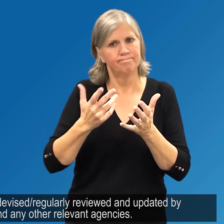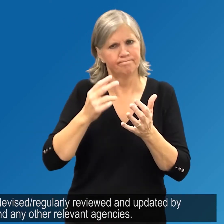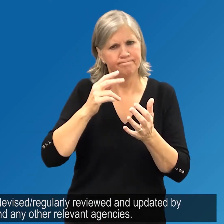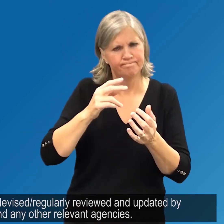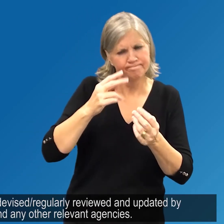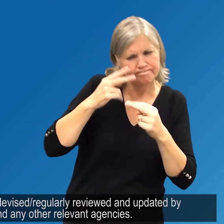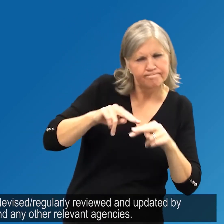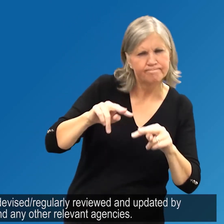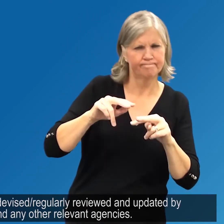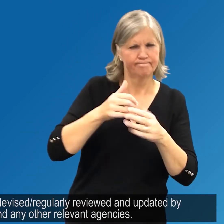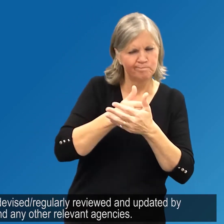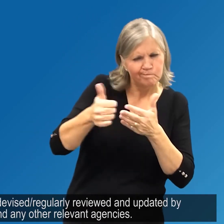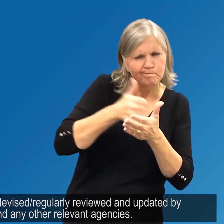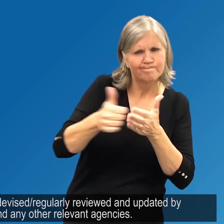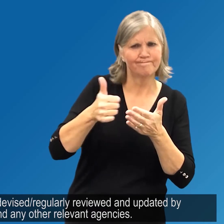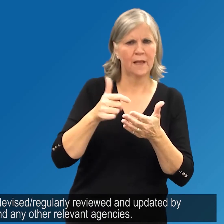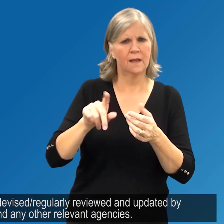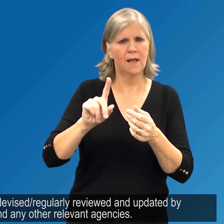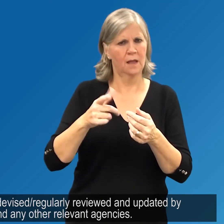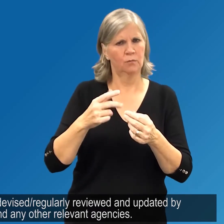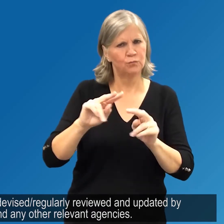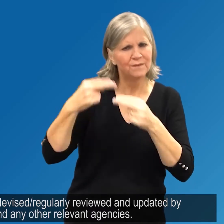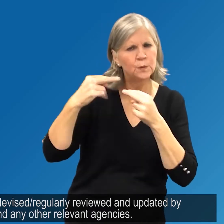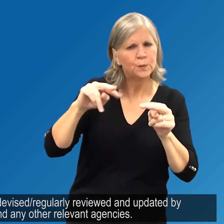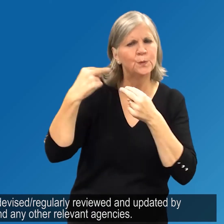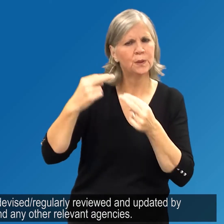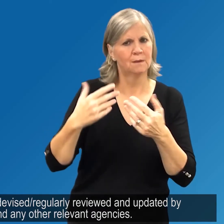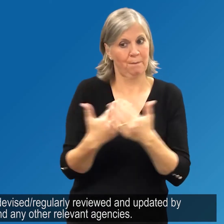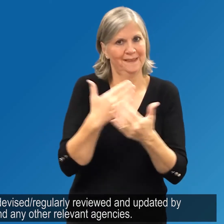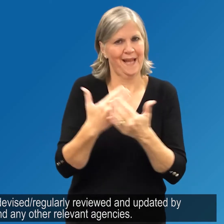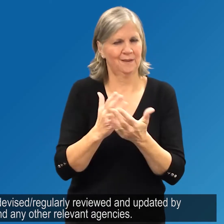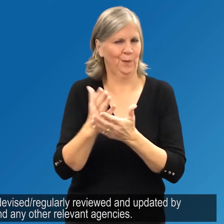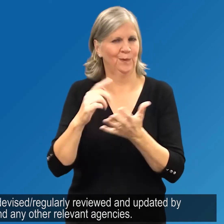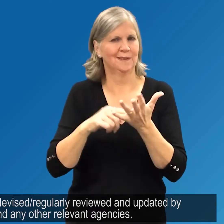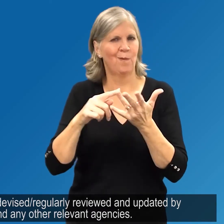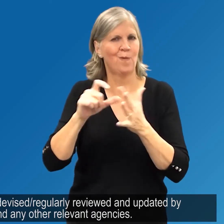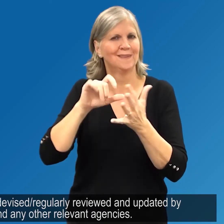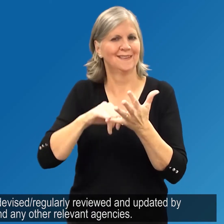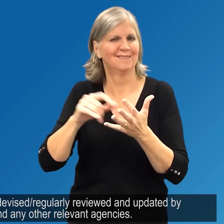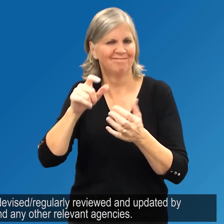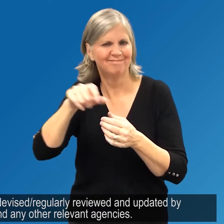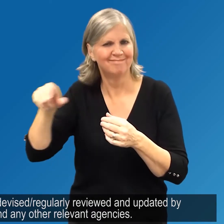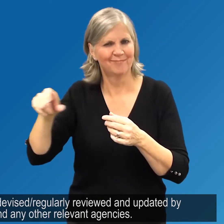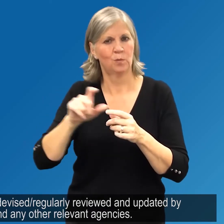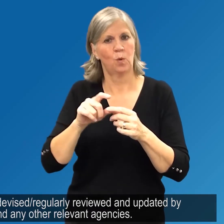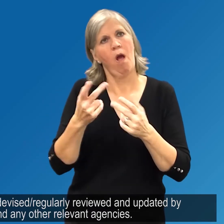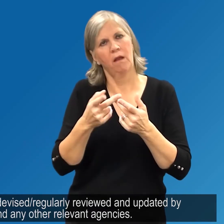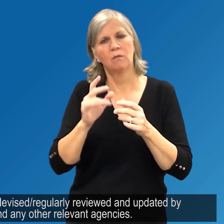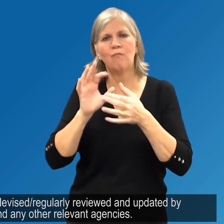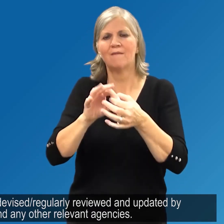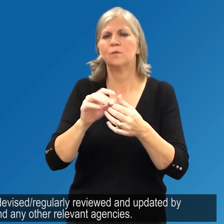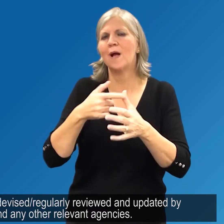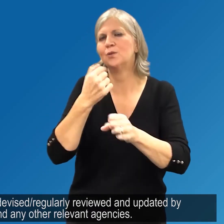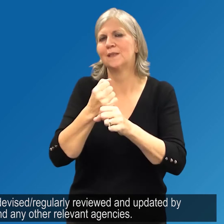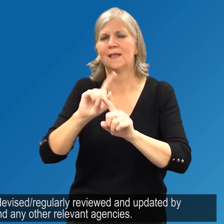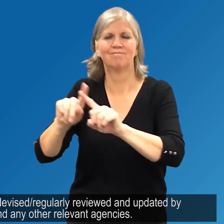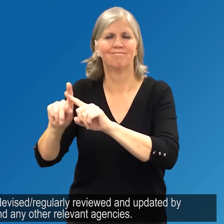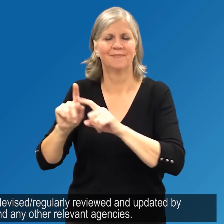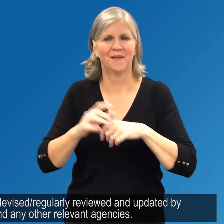Child's plans are devised/regularly reviewed and updated by TODs and any other relevant agencies.